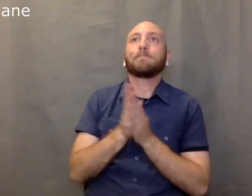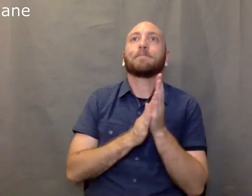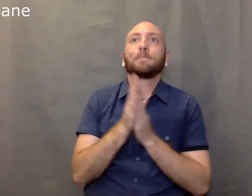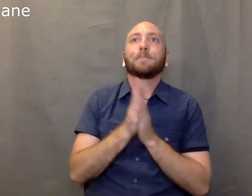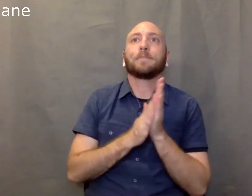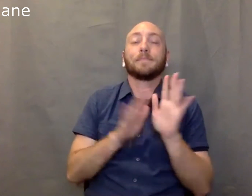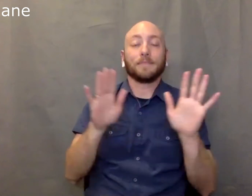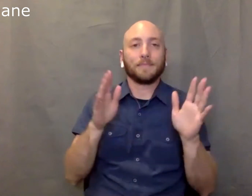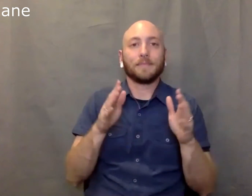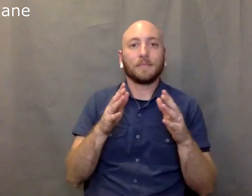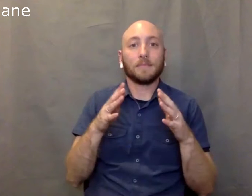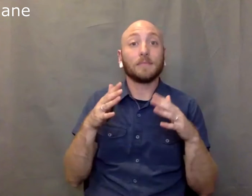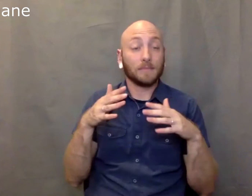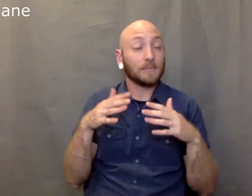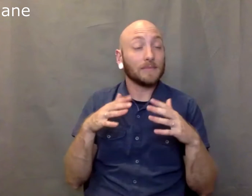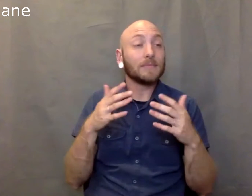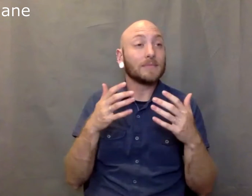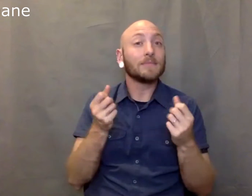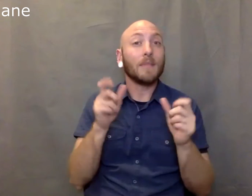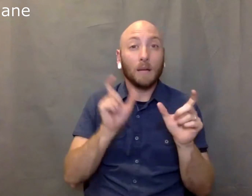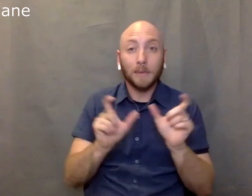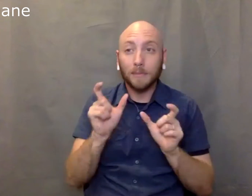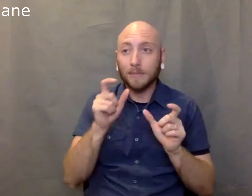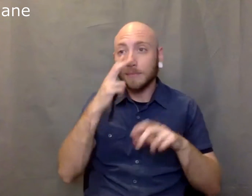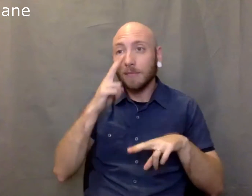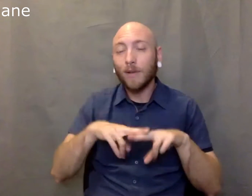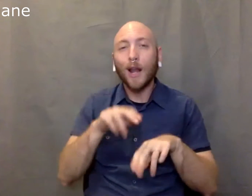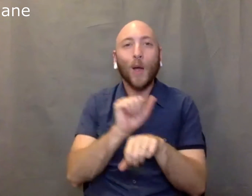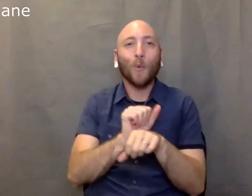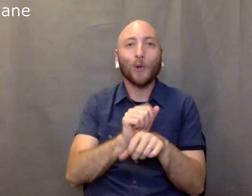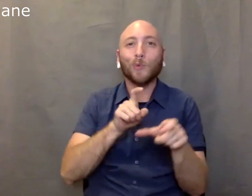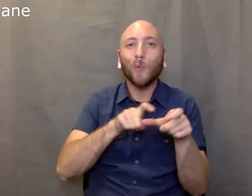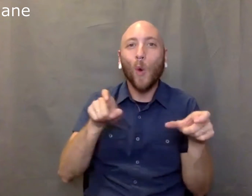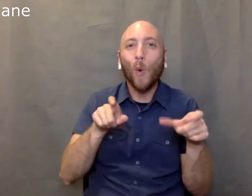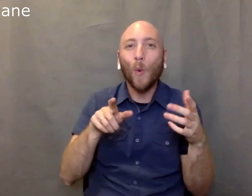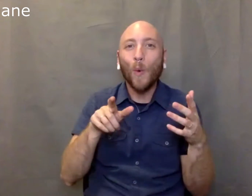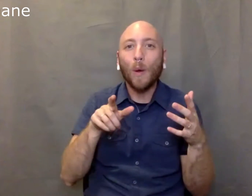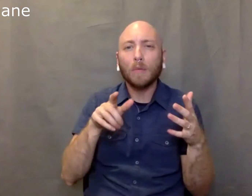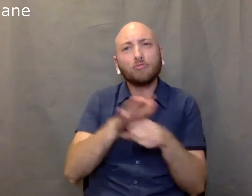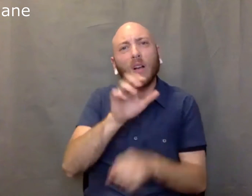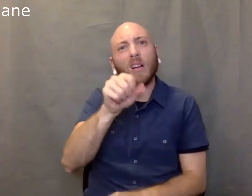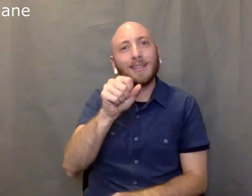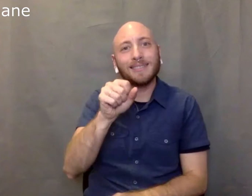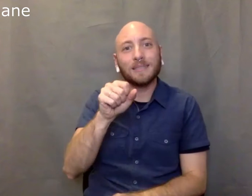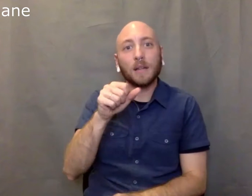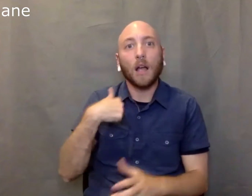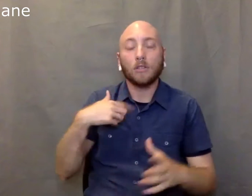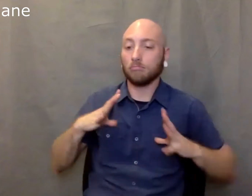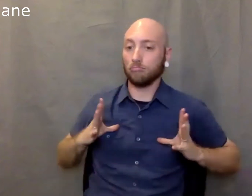Anyways, yeah, there was a lot of people. It was a lot of fun. I was in coat check. It was crazy, a bit stressful, but I just embraced it and I had a